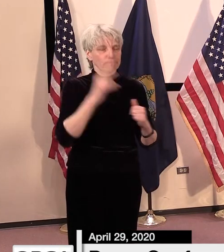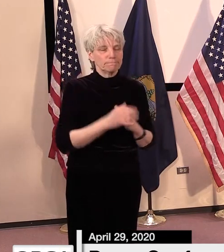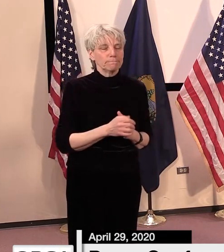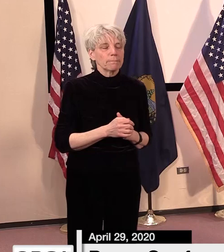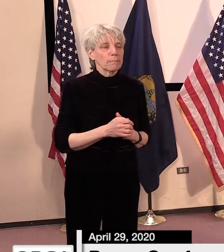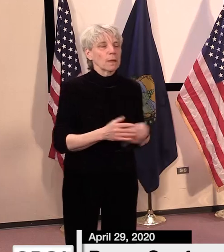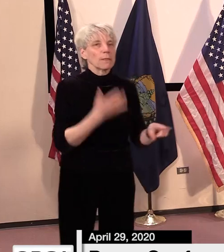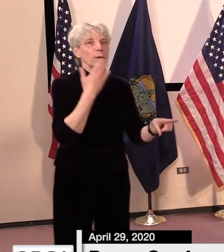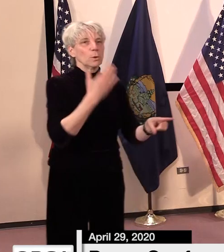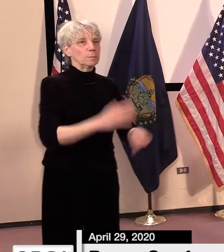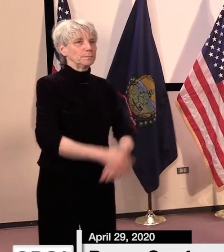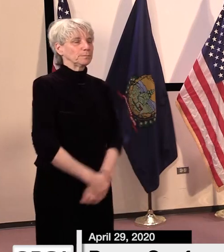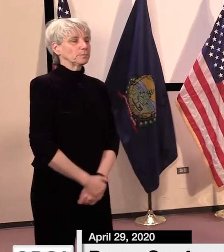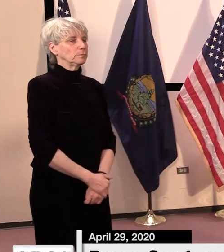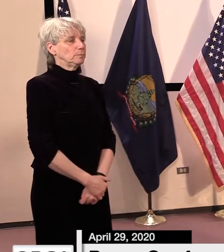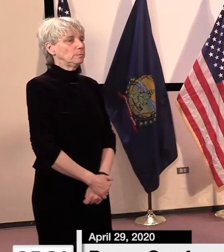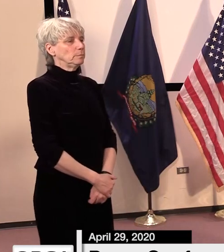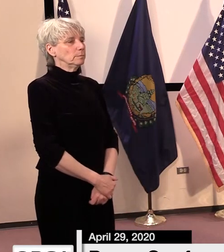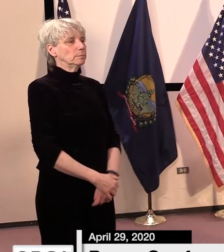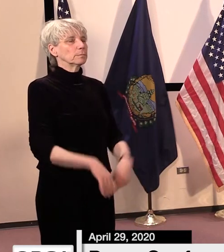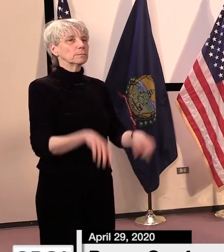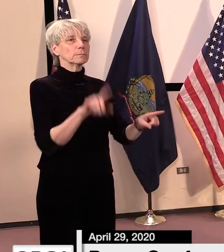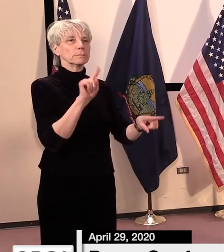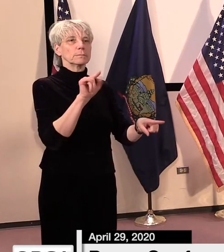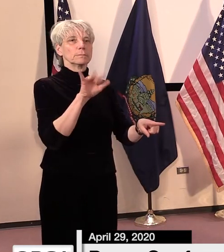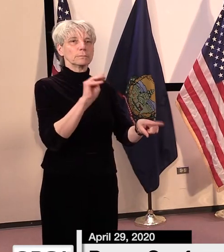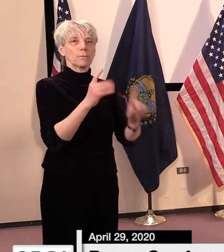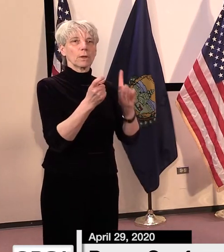Thank you. It's Tim, Vermont Business Magazine.